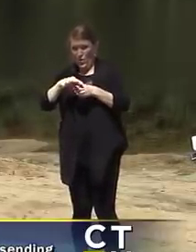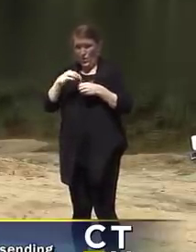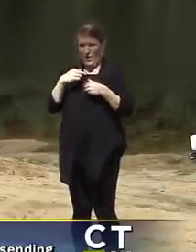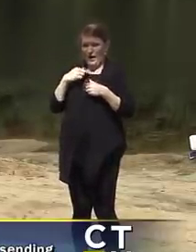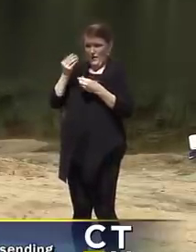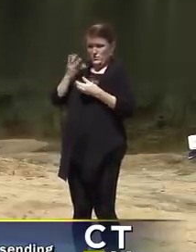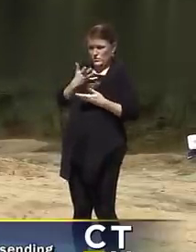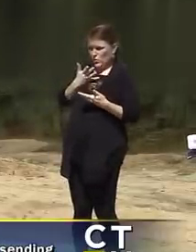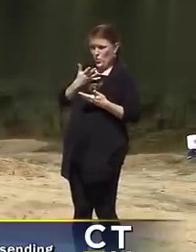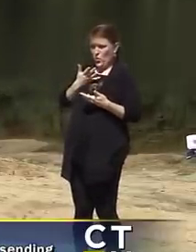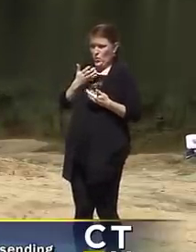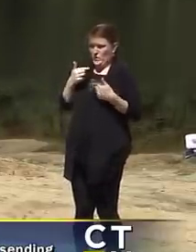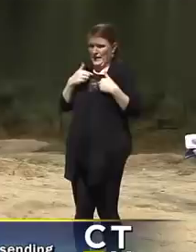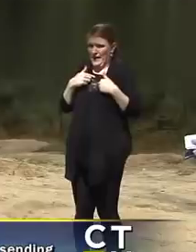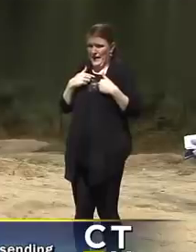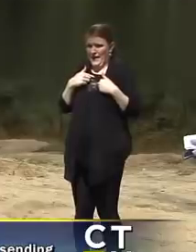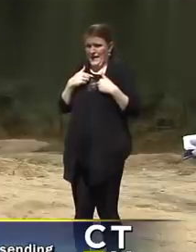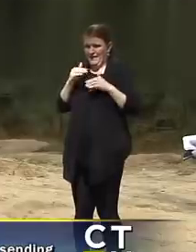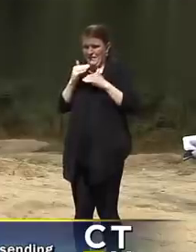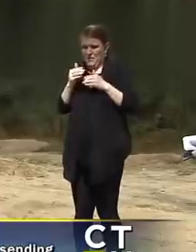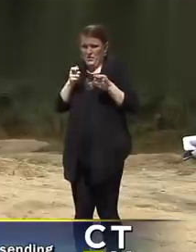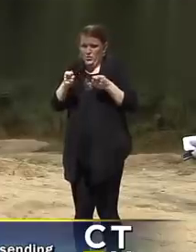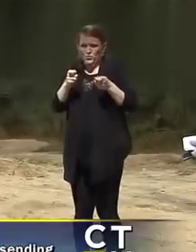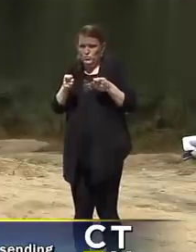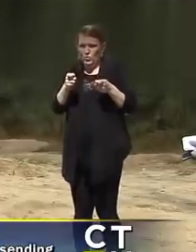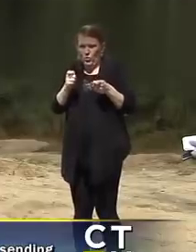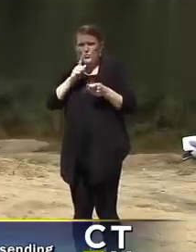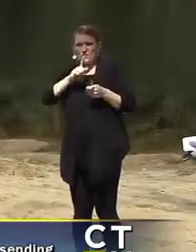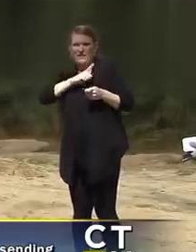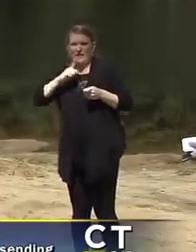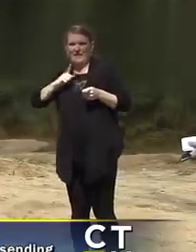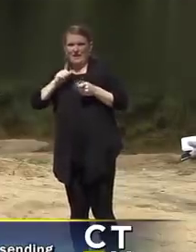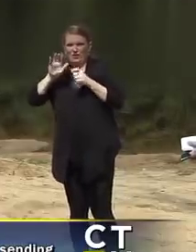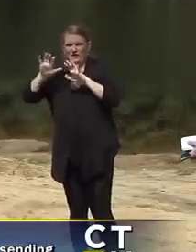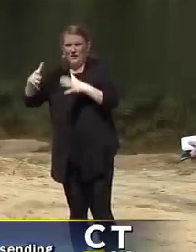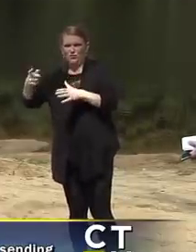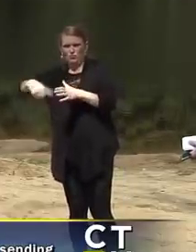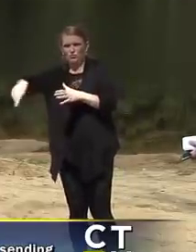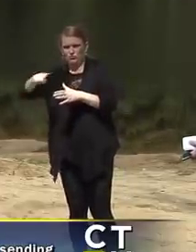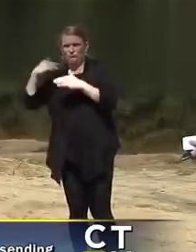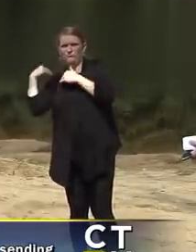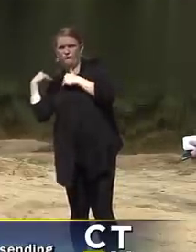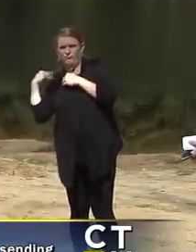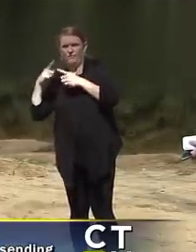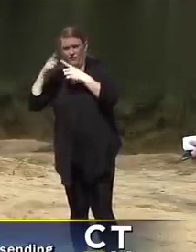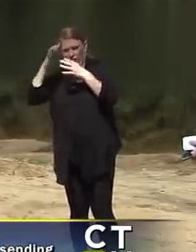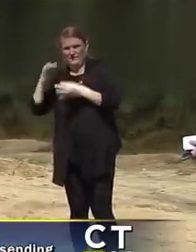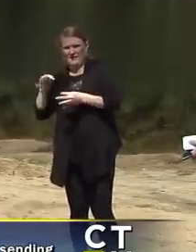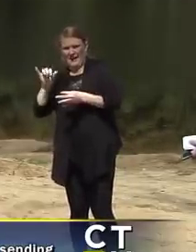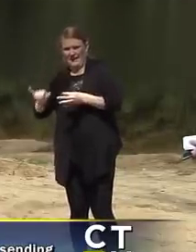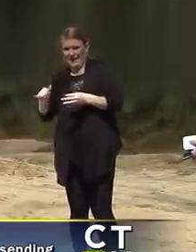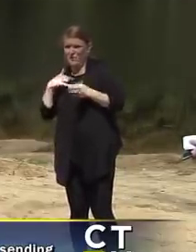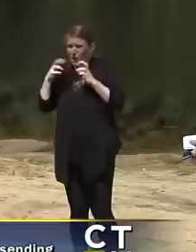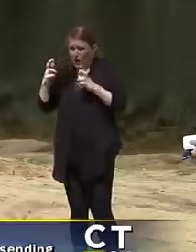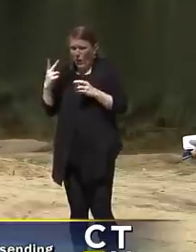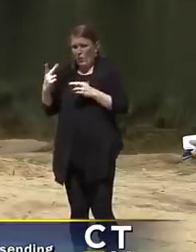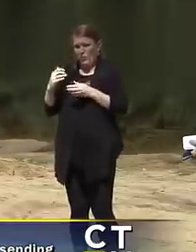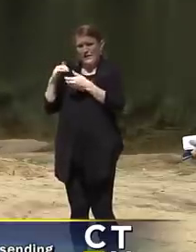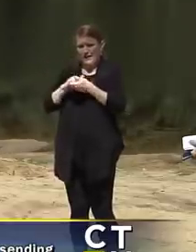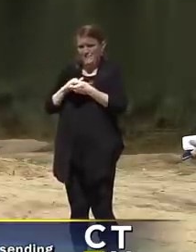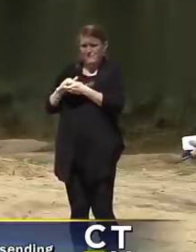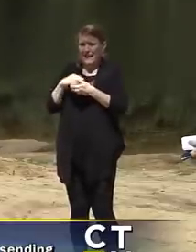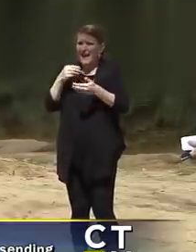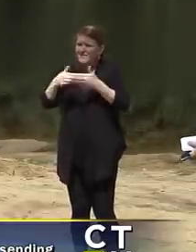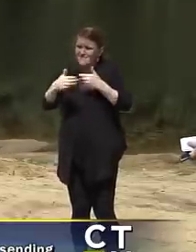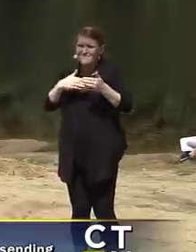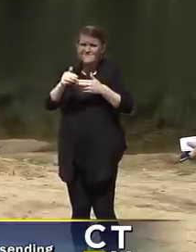my executive authority. So I would like to work with the legislature, hopefully on a bipartisan basis, that if we don't have a vaccine by then, you